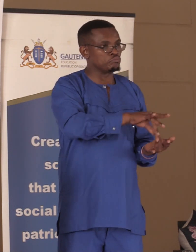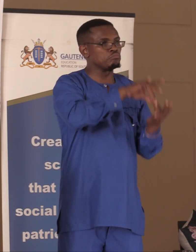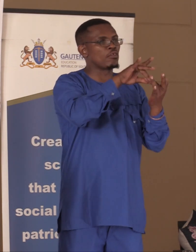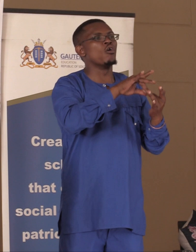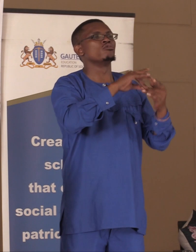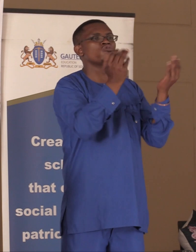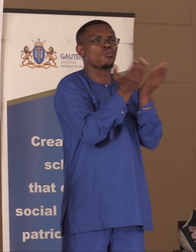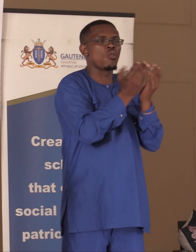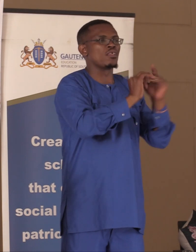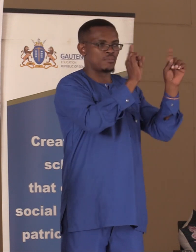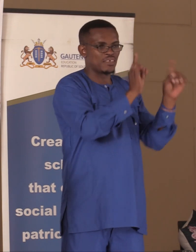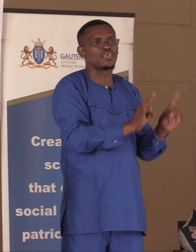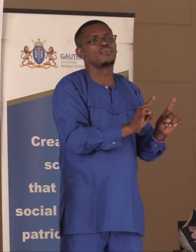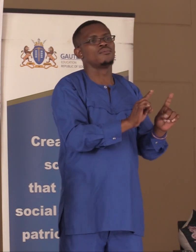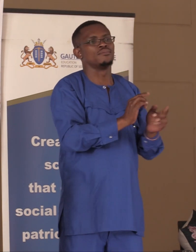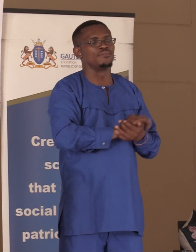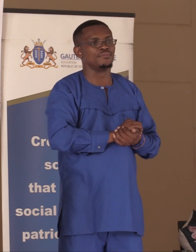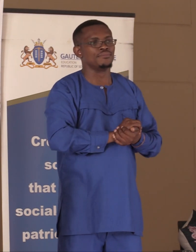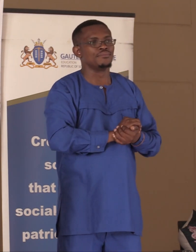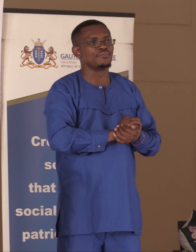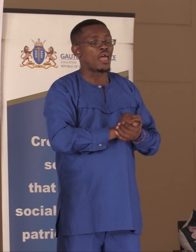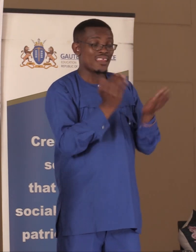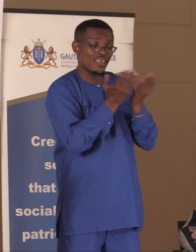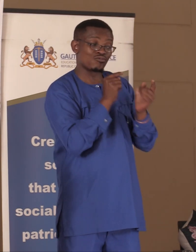the School of Specialization.